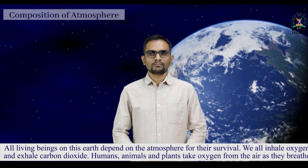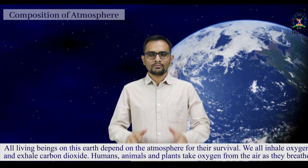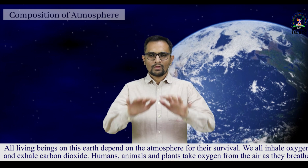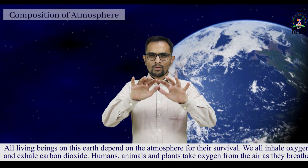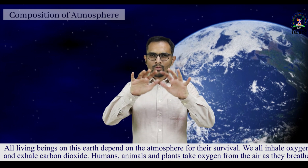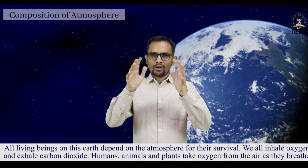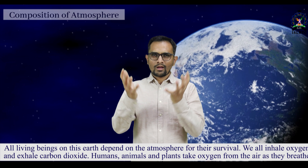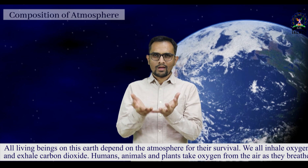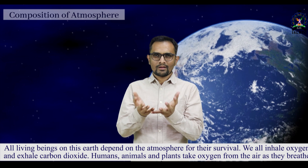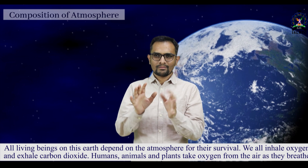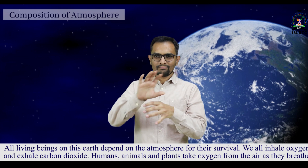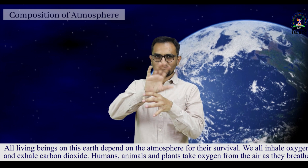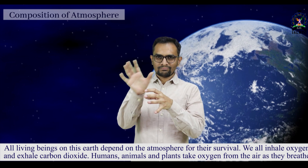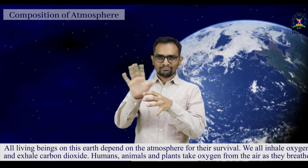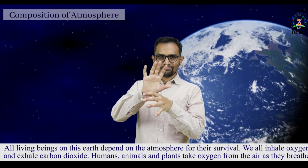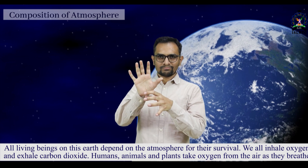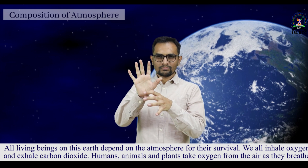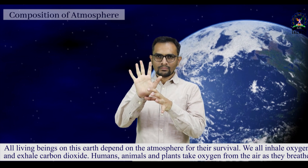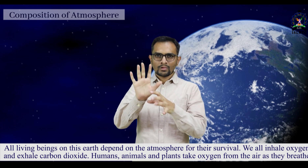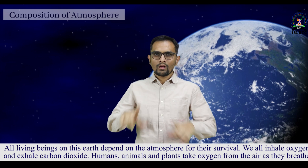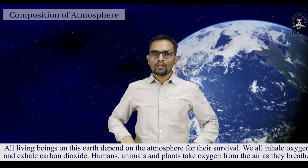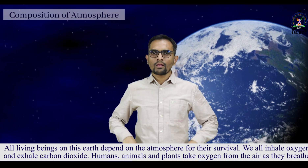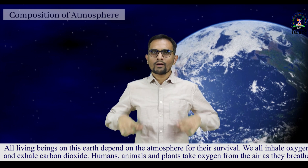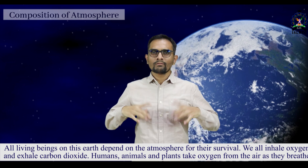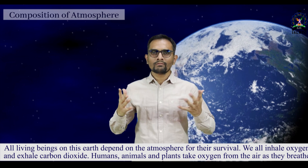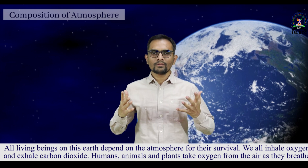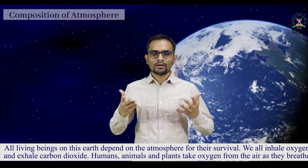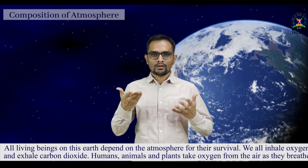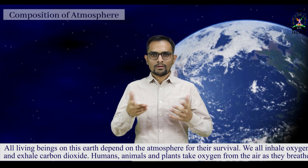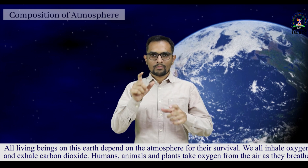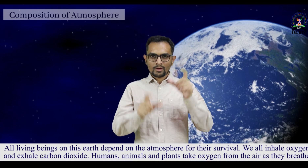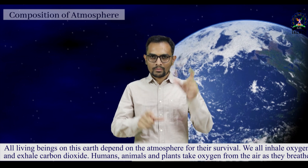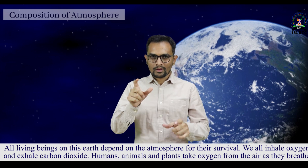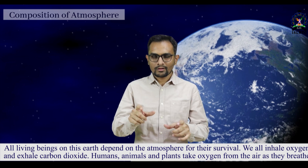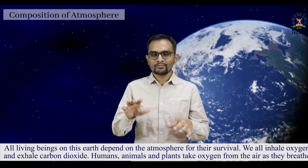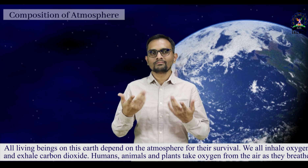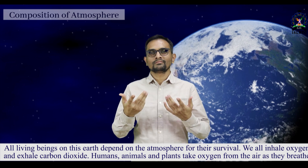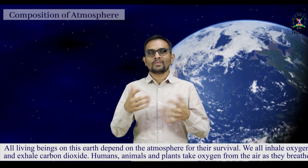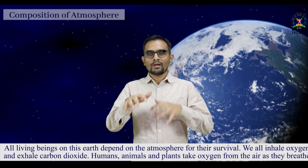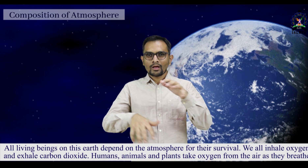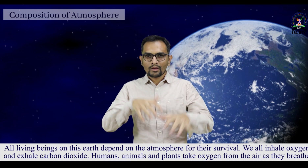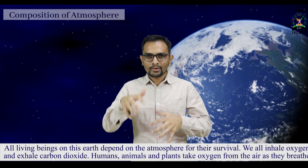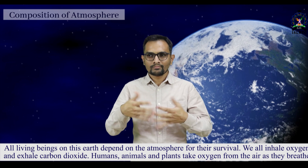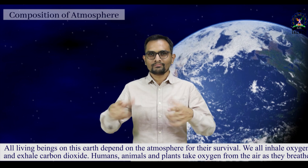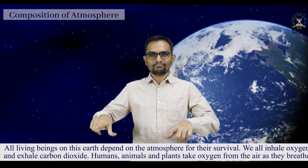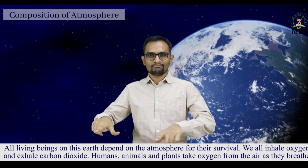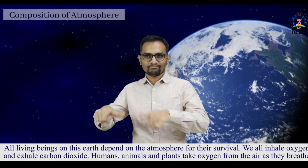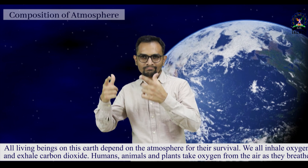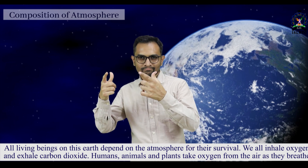We all inhale oxygen and exhale carbon dioxide. Human, animal, and plants